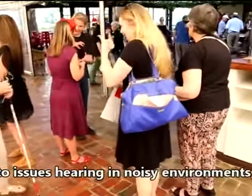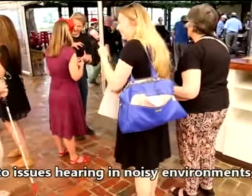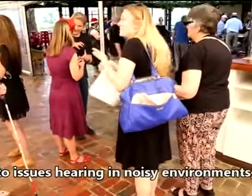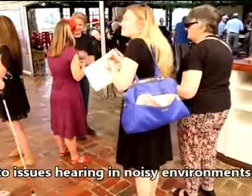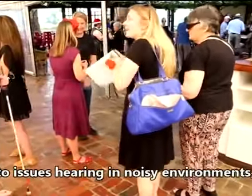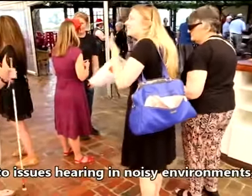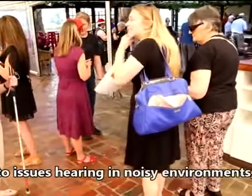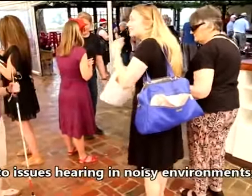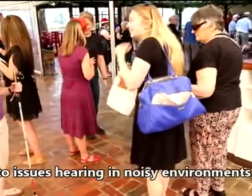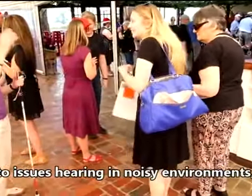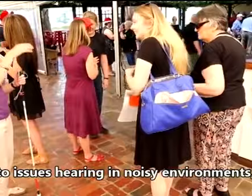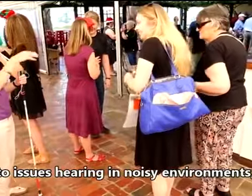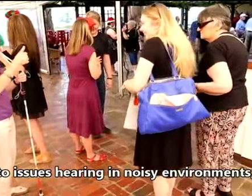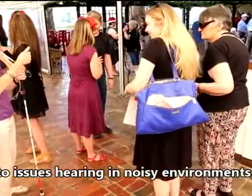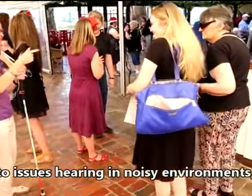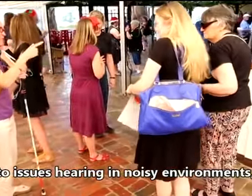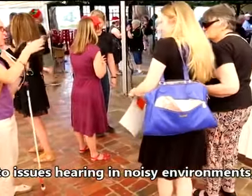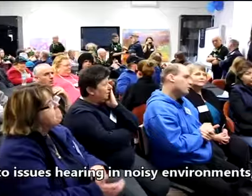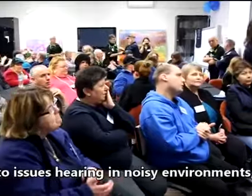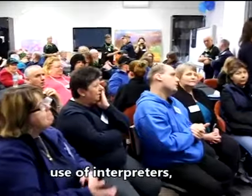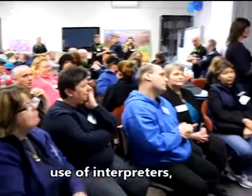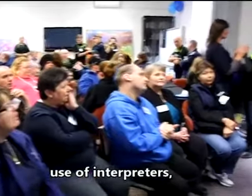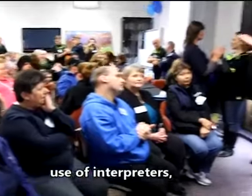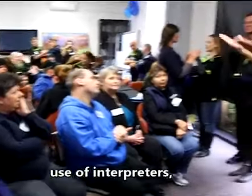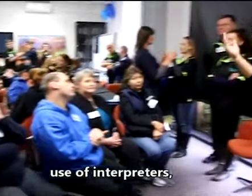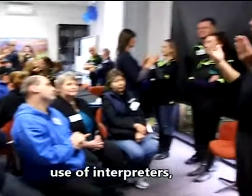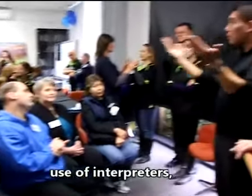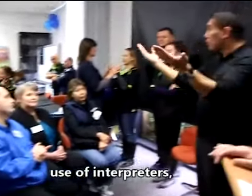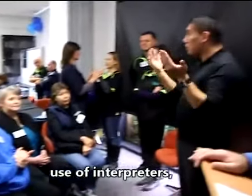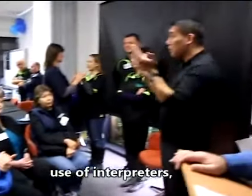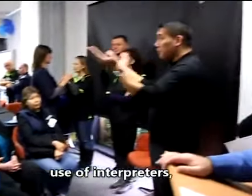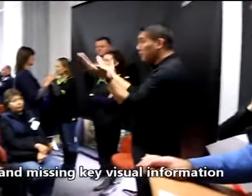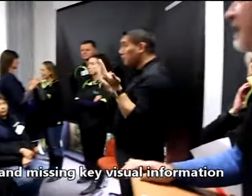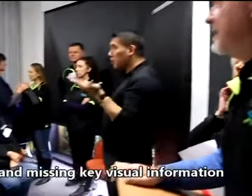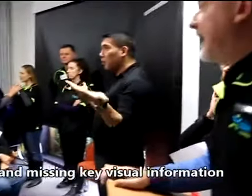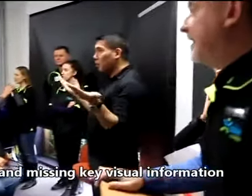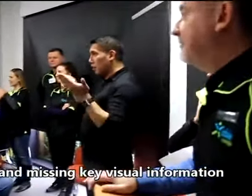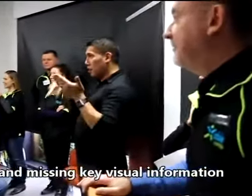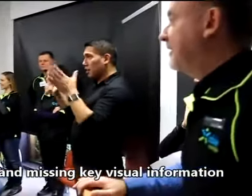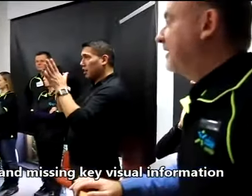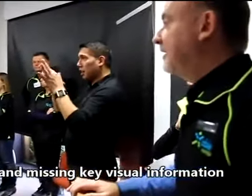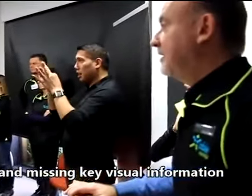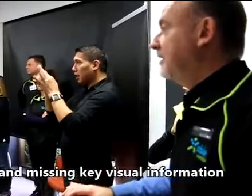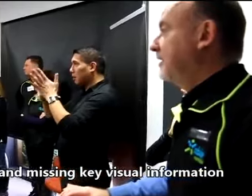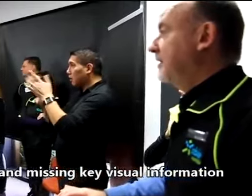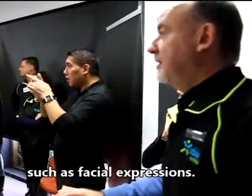to issues hearing in noisy environments, use of interpreters, and missing key visual information such as